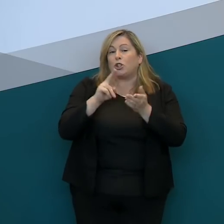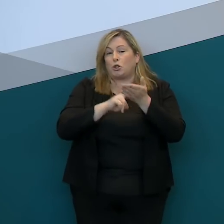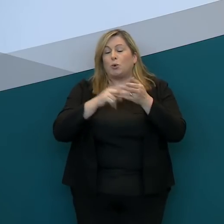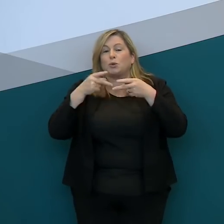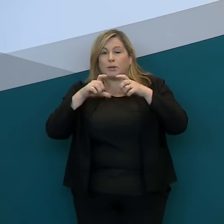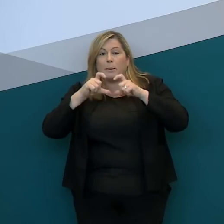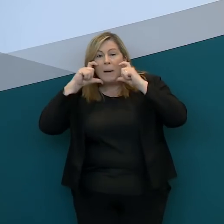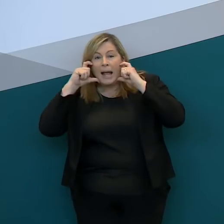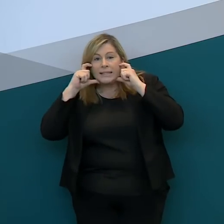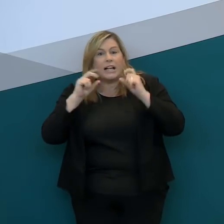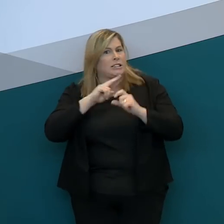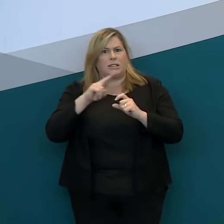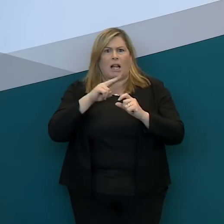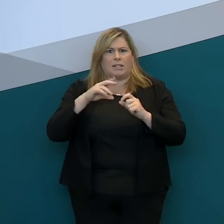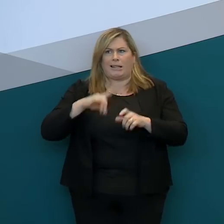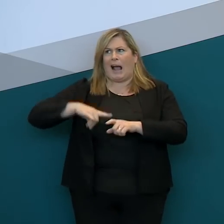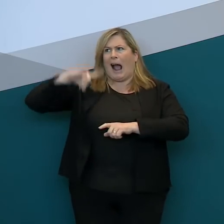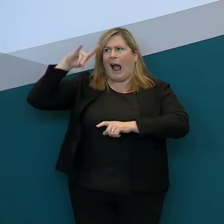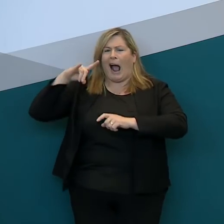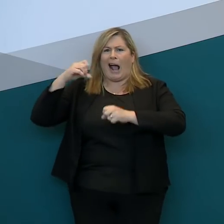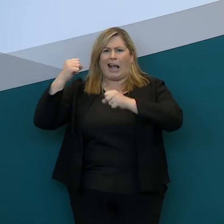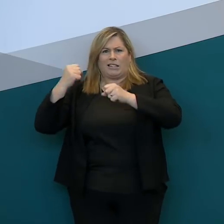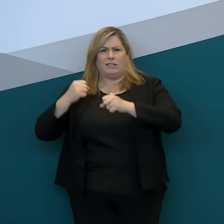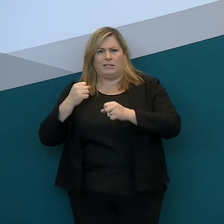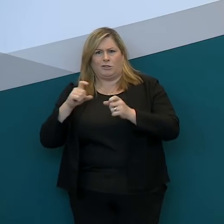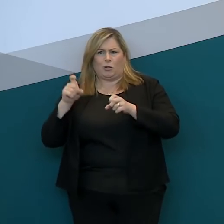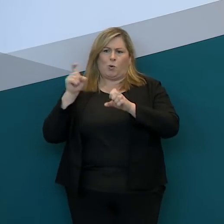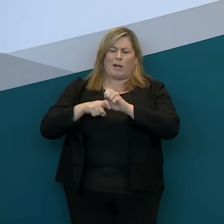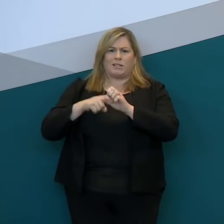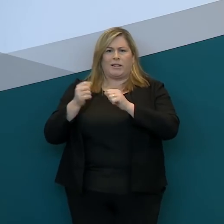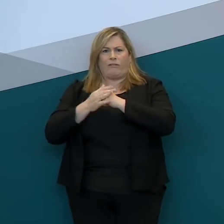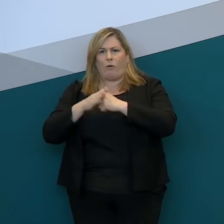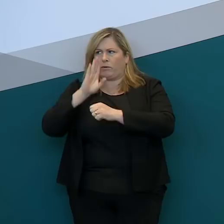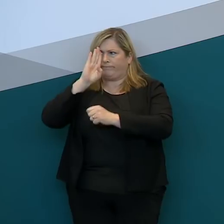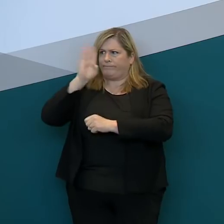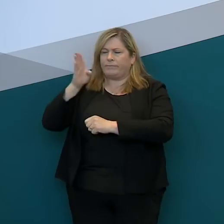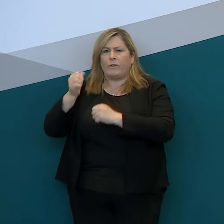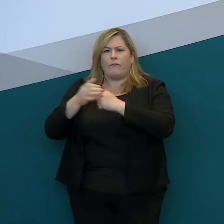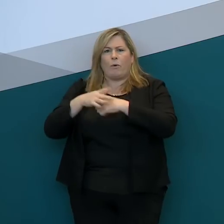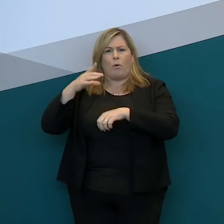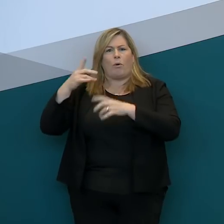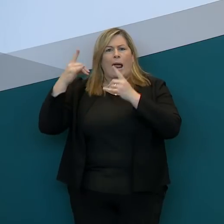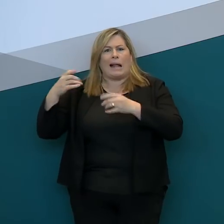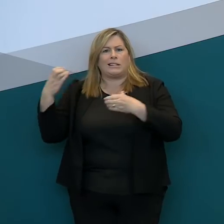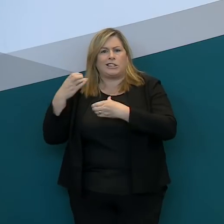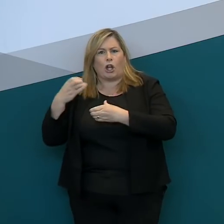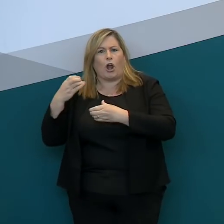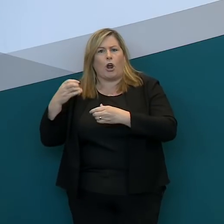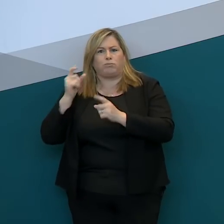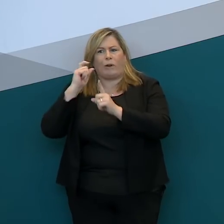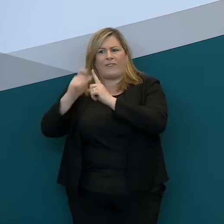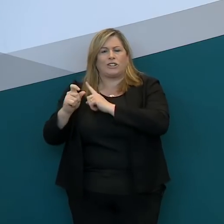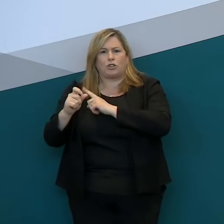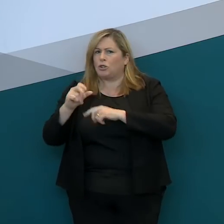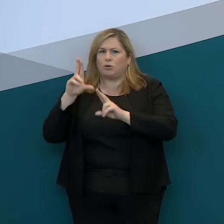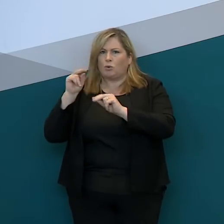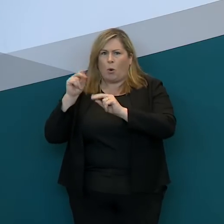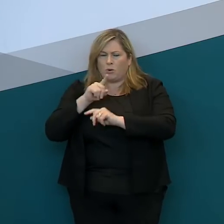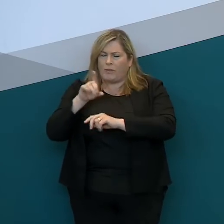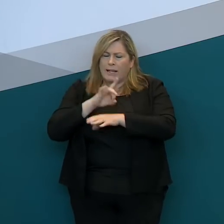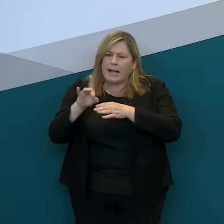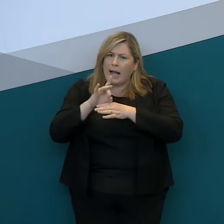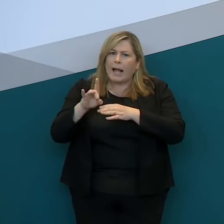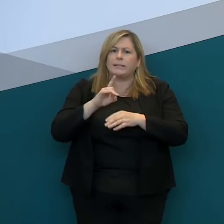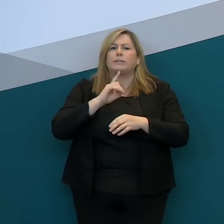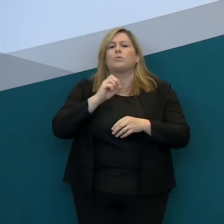to essential personal protective equipment that is designed for healthcare use in healthcare settings by healthcare professionals, or for people who've been directed